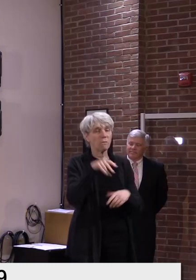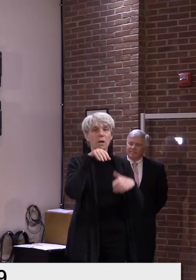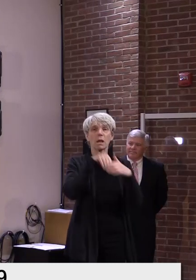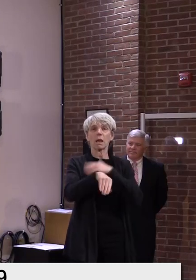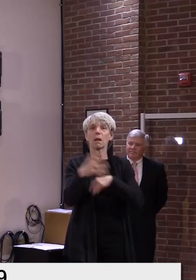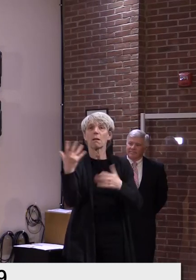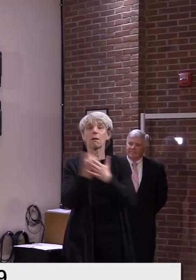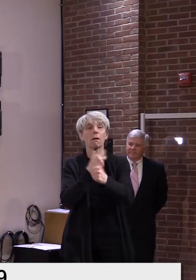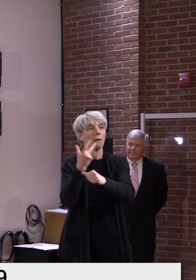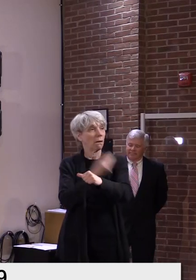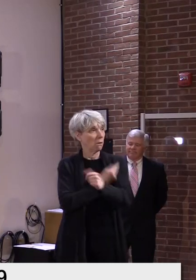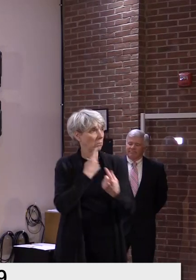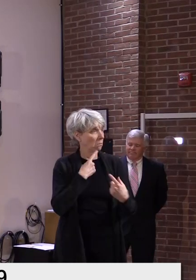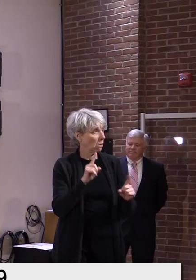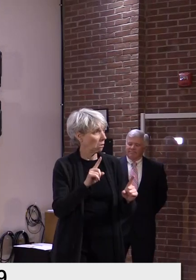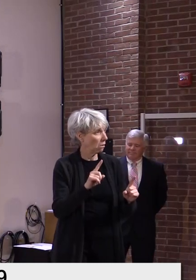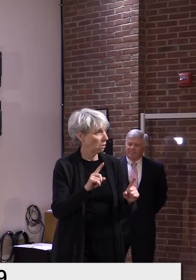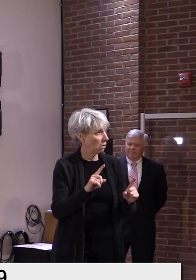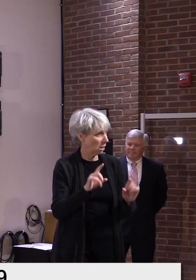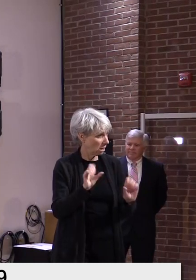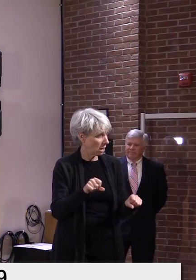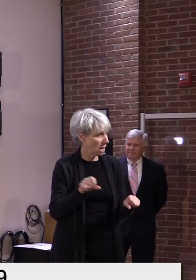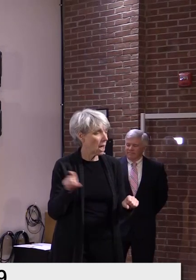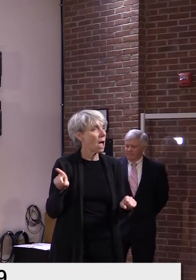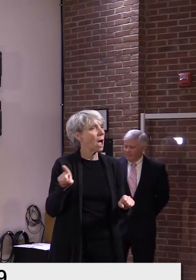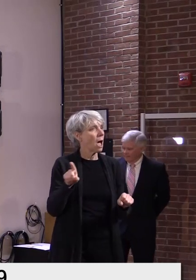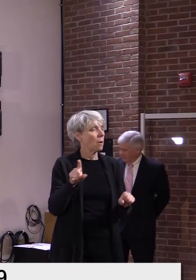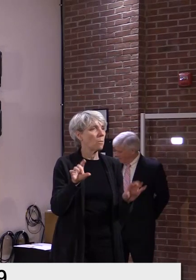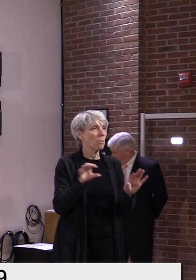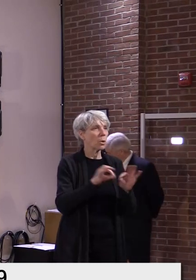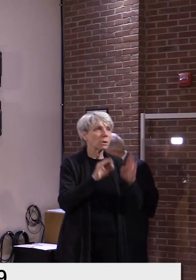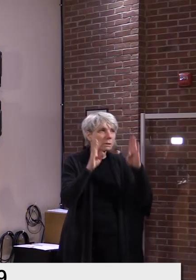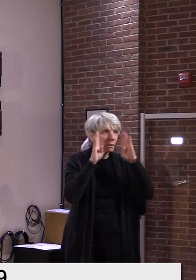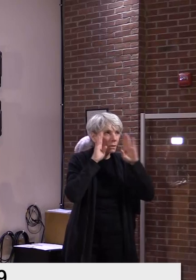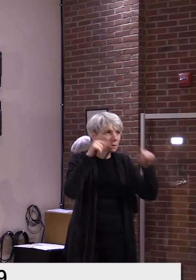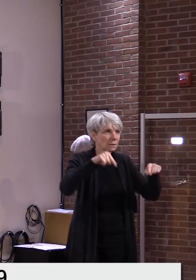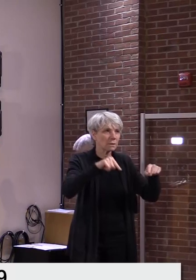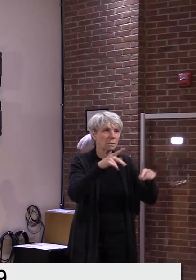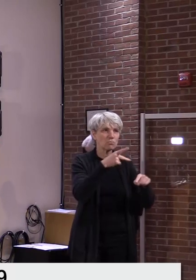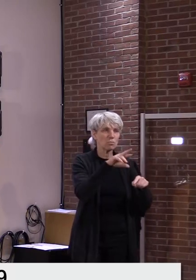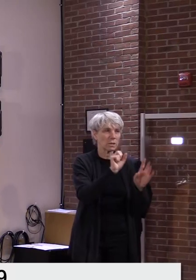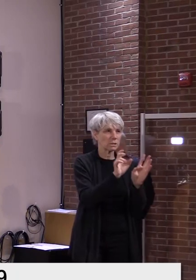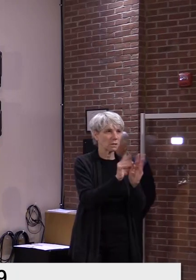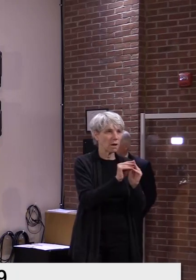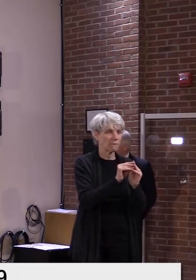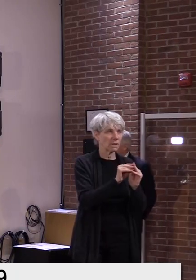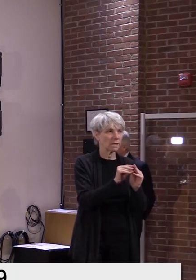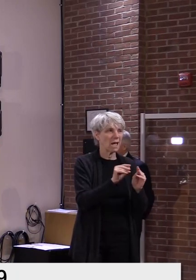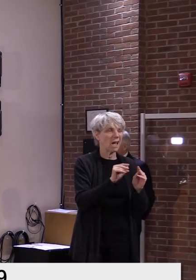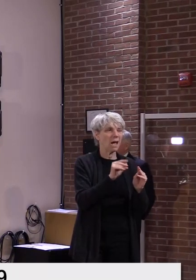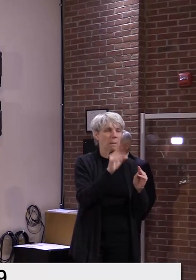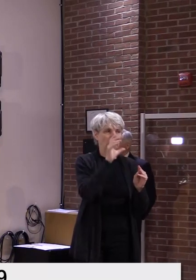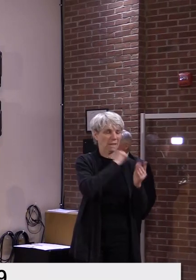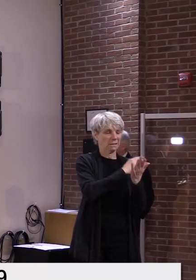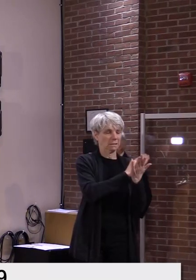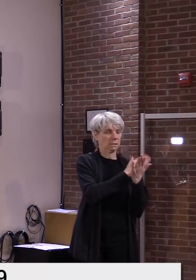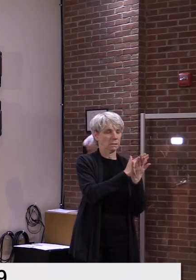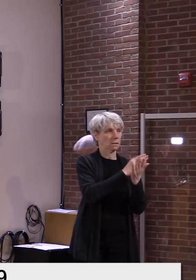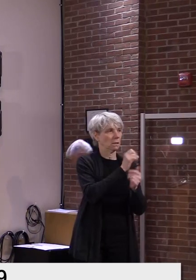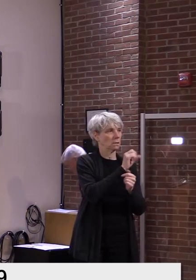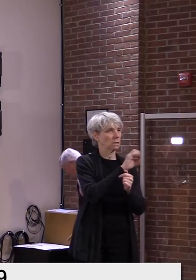pay attention to the information we're giving you like today. I wasn't here for Secretary Smith's